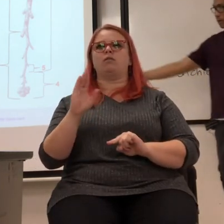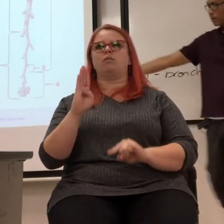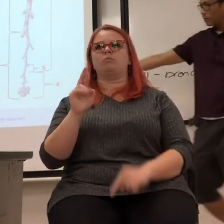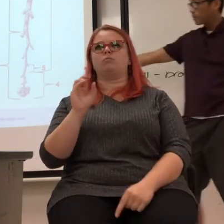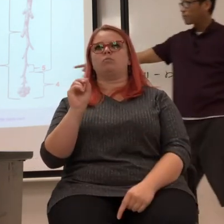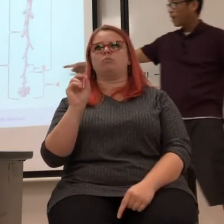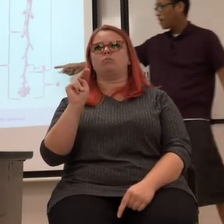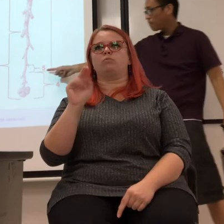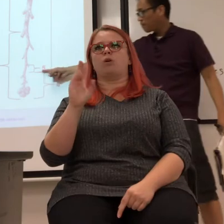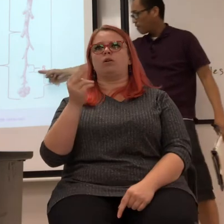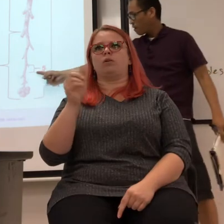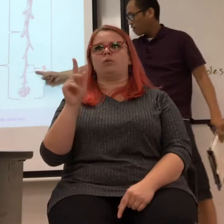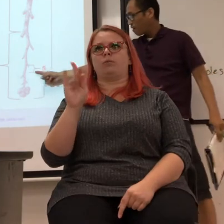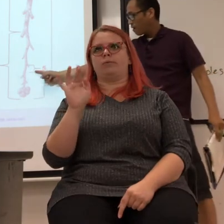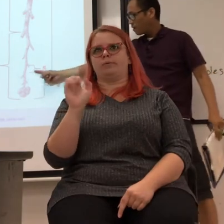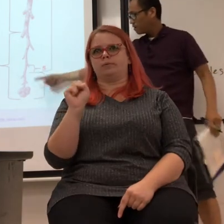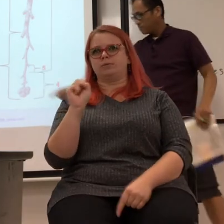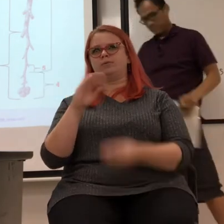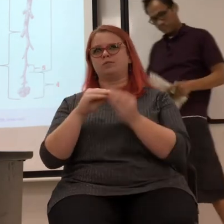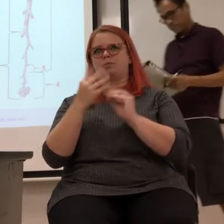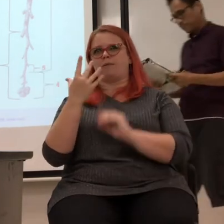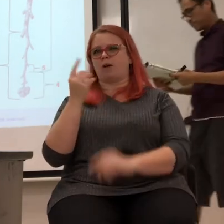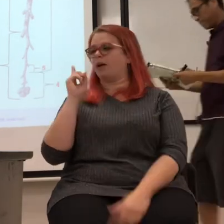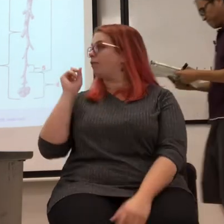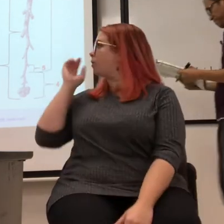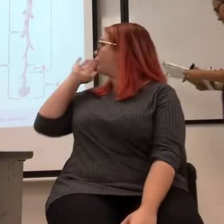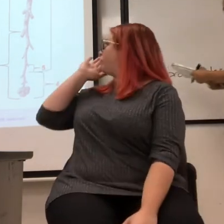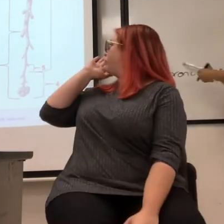right here, number 5.